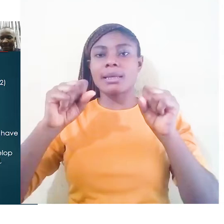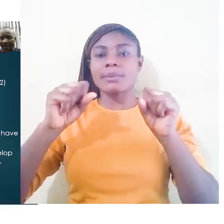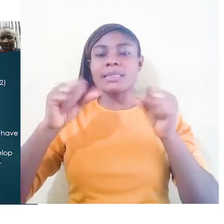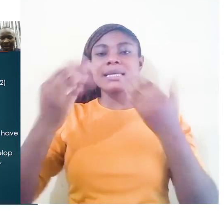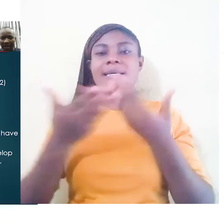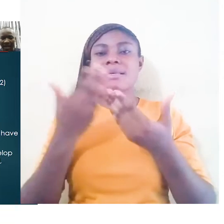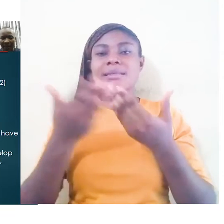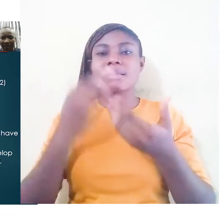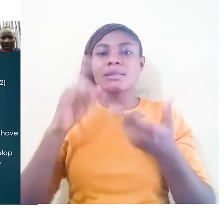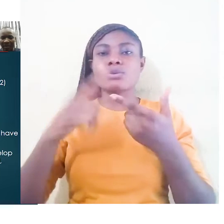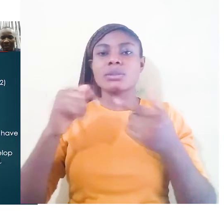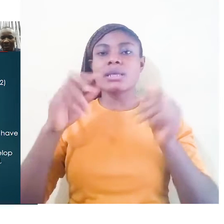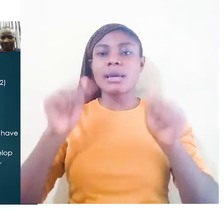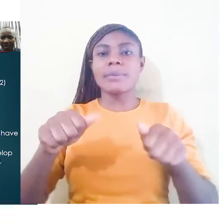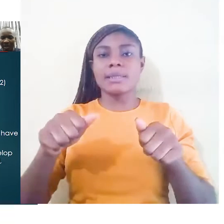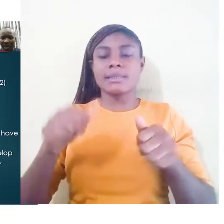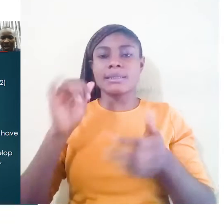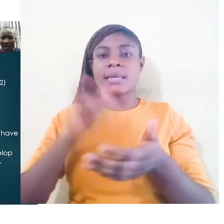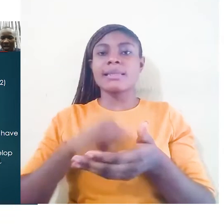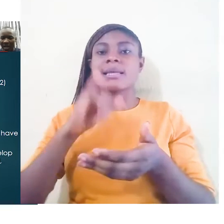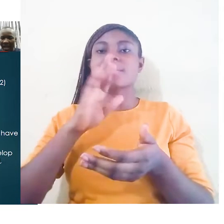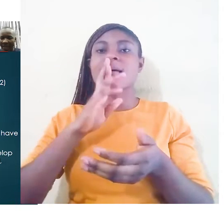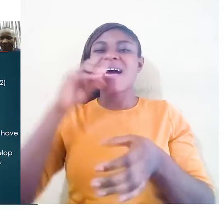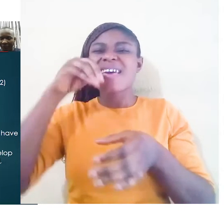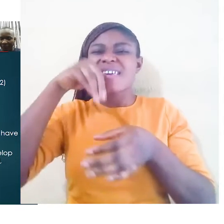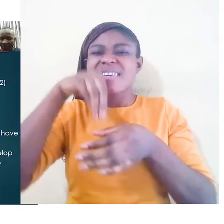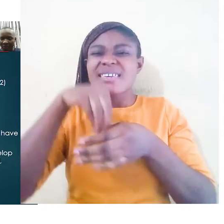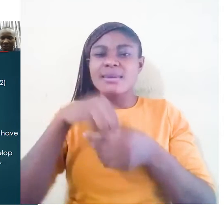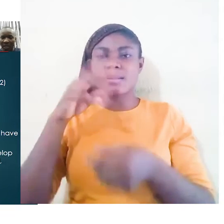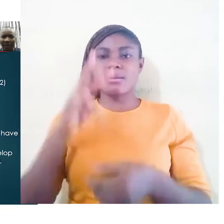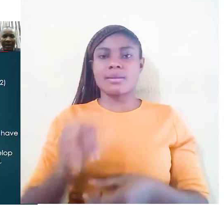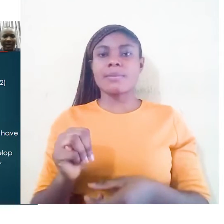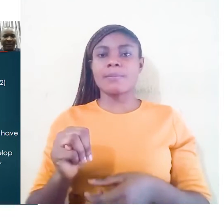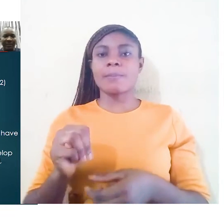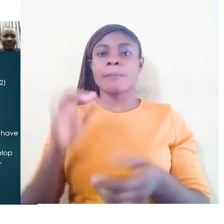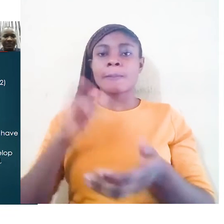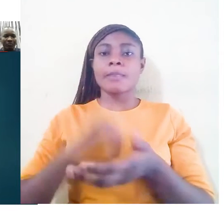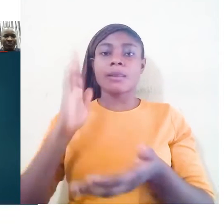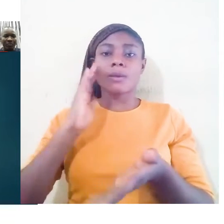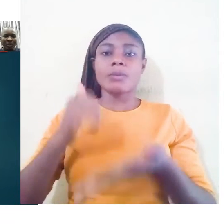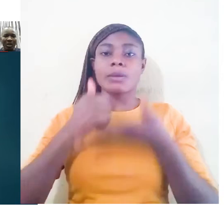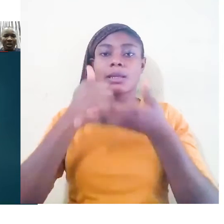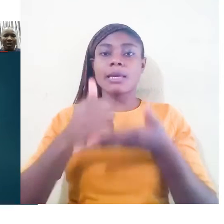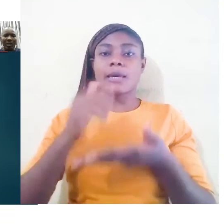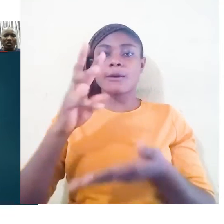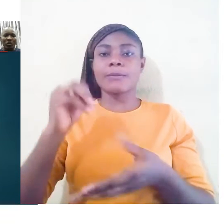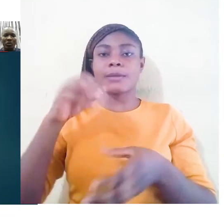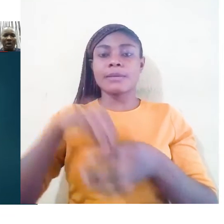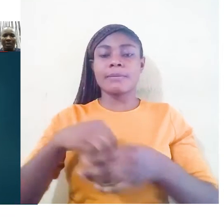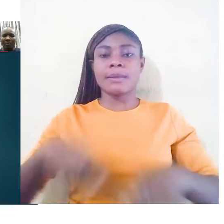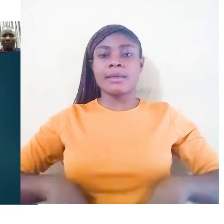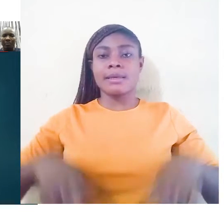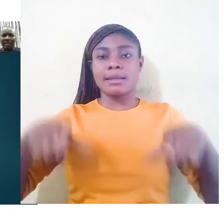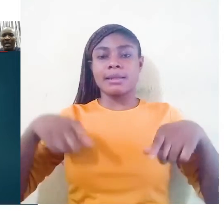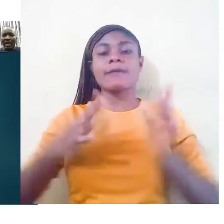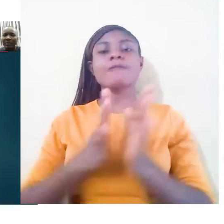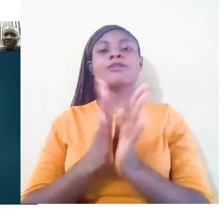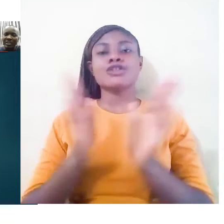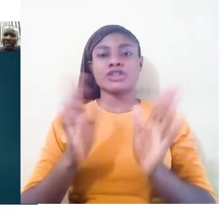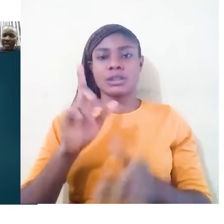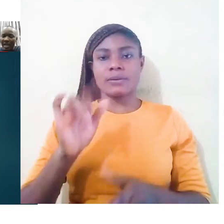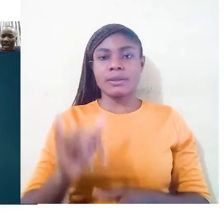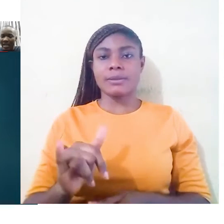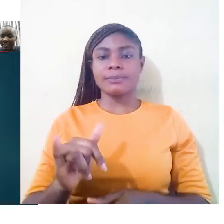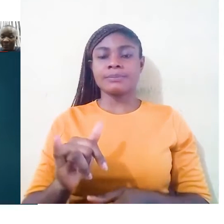in them that will help them in life generally. Okay, so sign